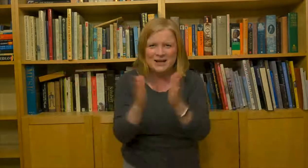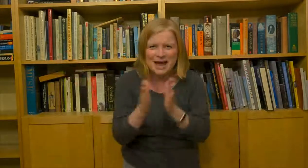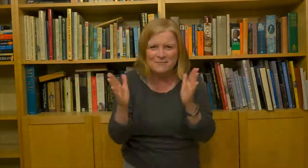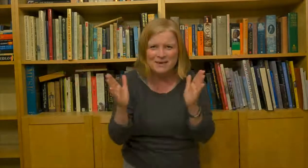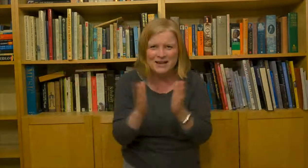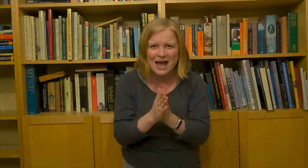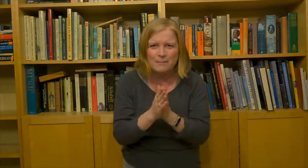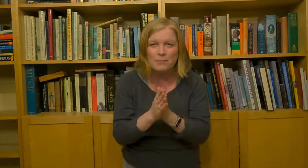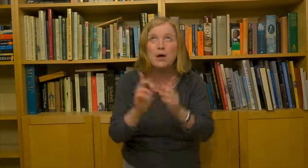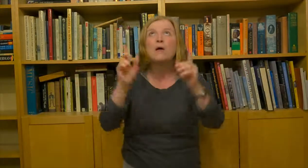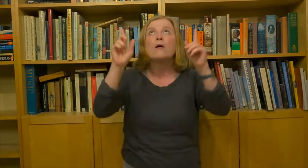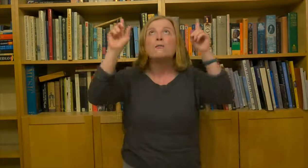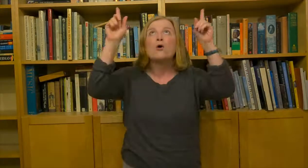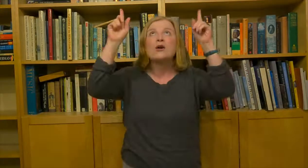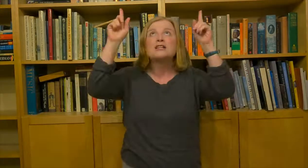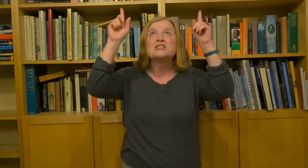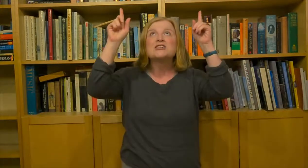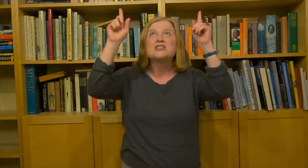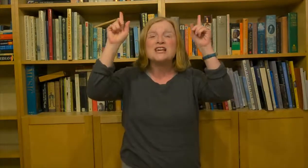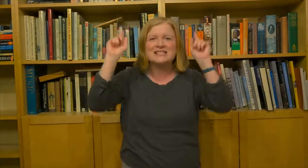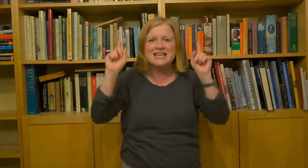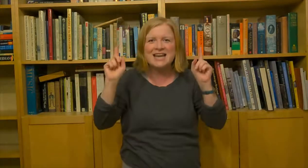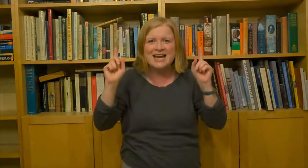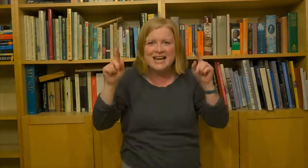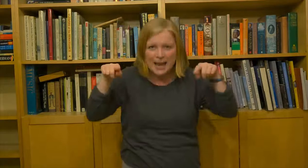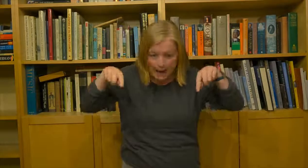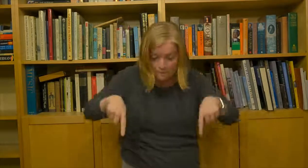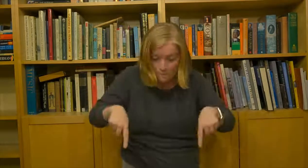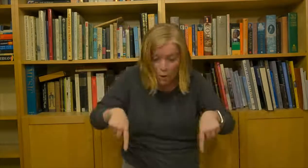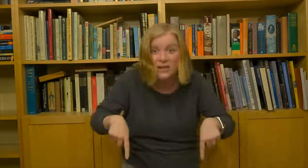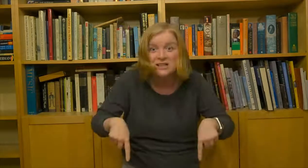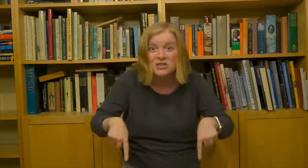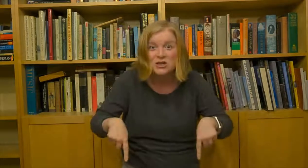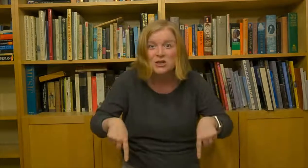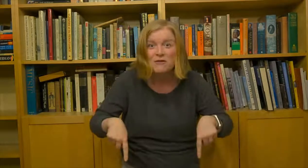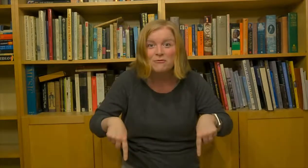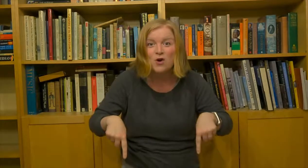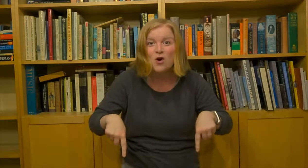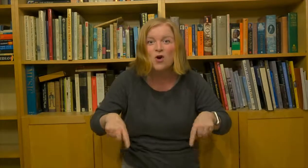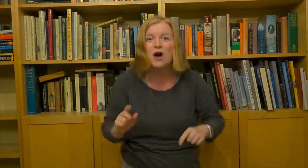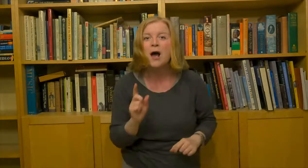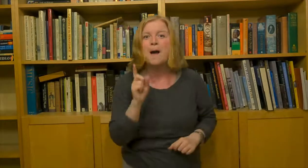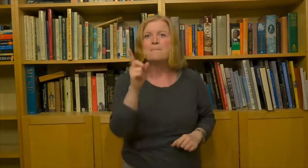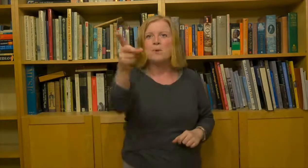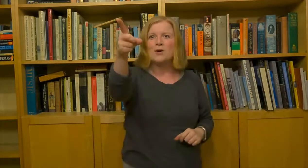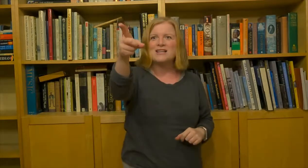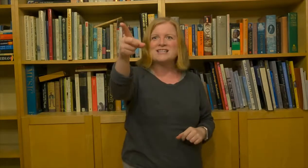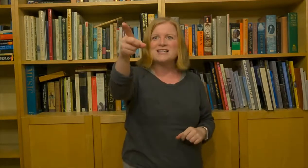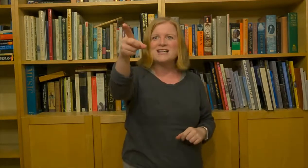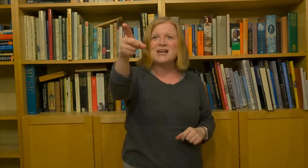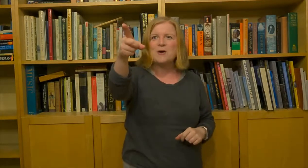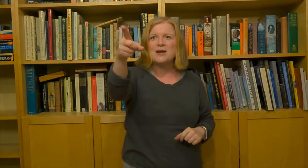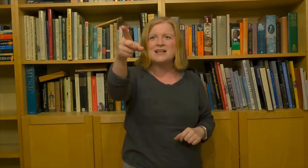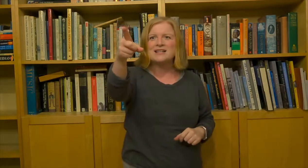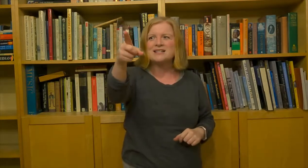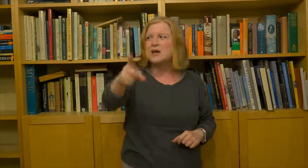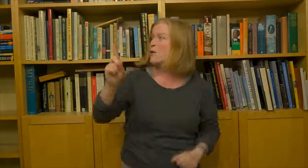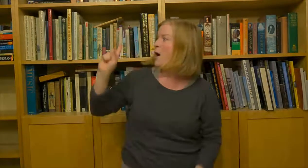clap, clap. Point to the ceiling, point to the floor, point to the window,